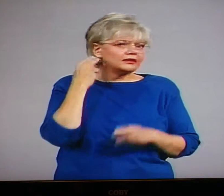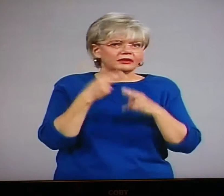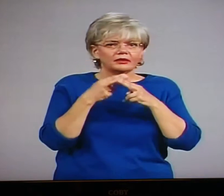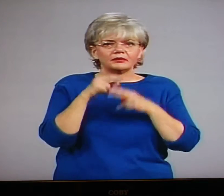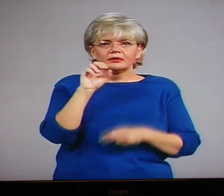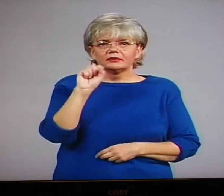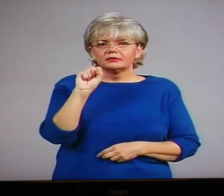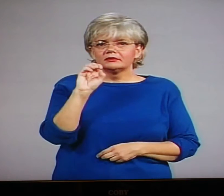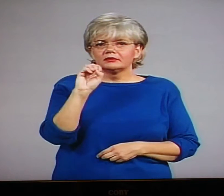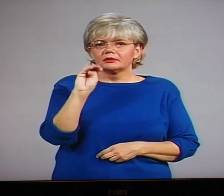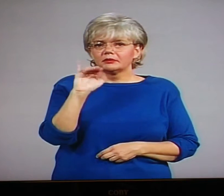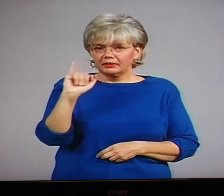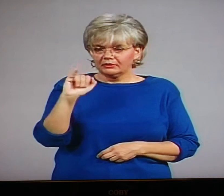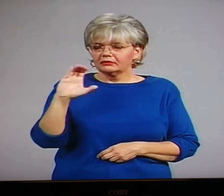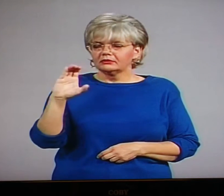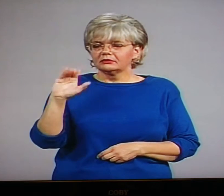It's because inside your ear you have a